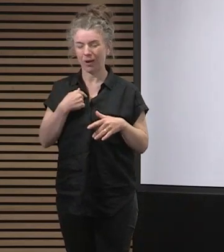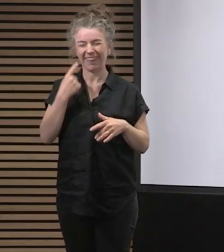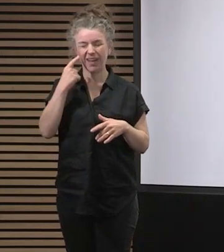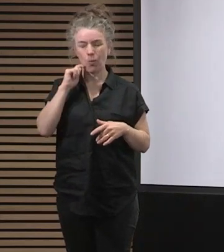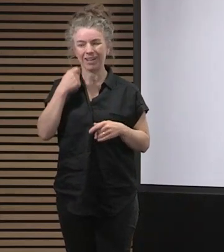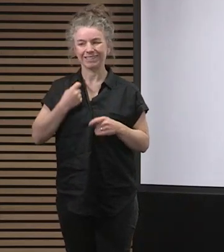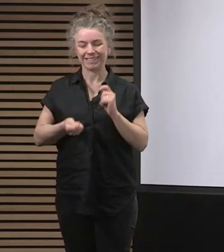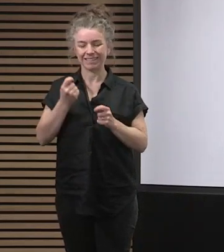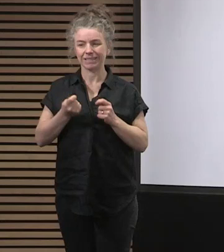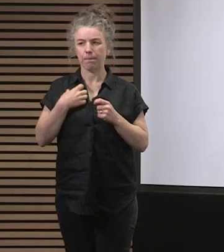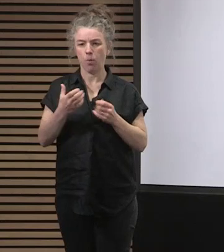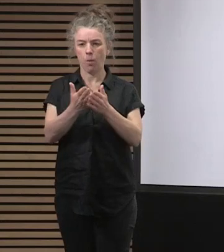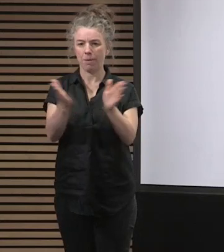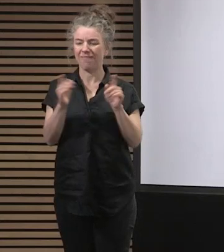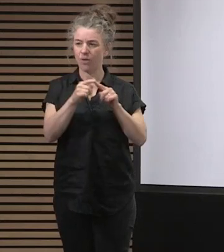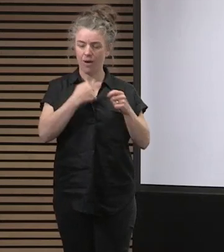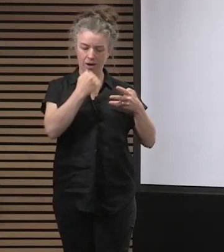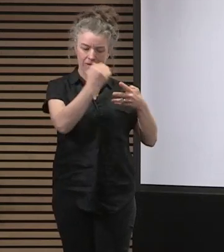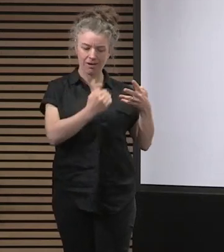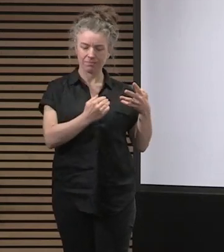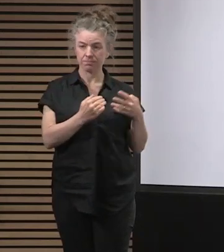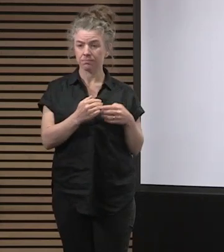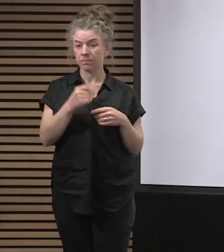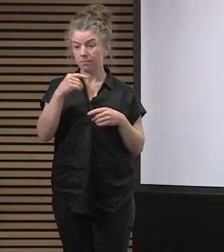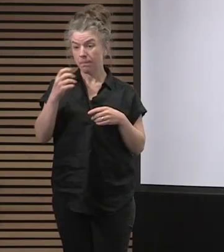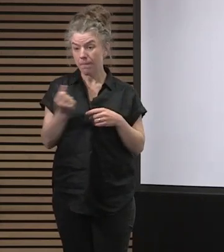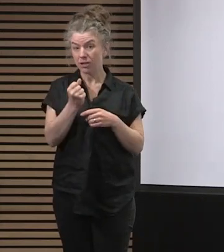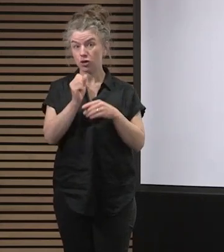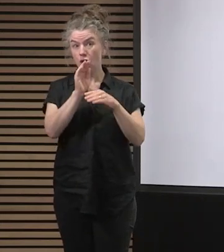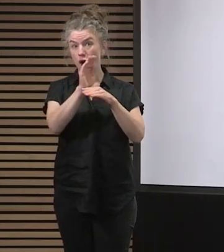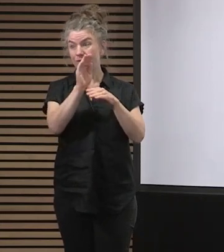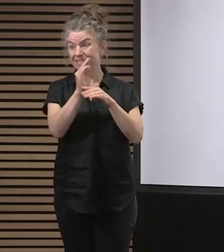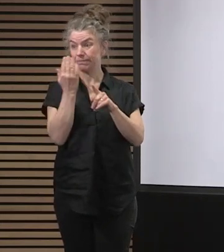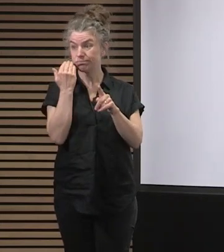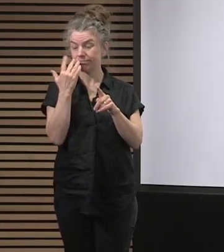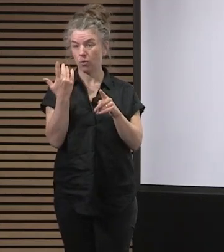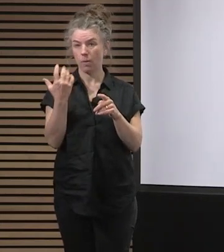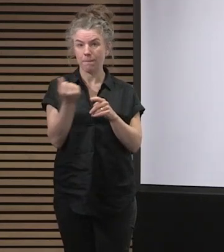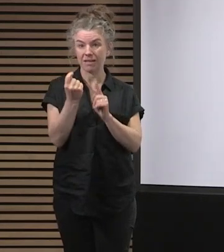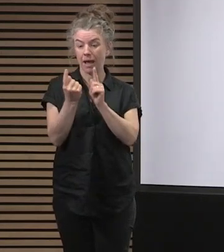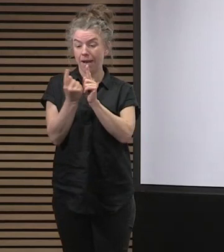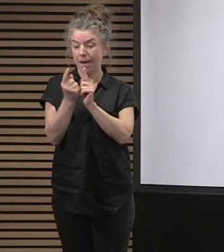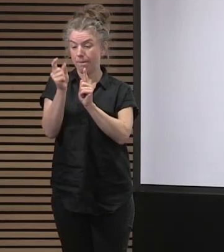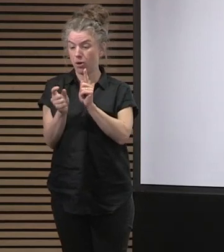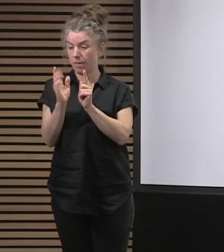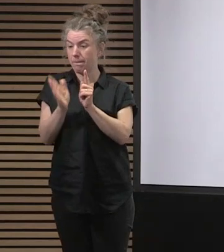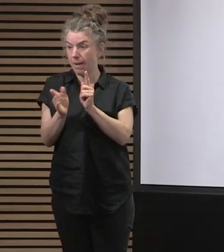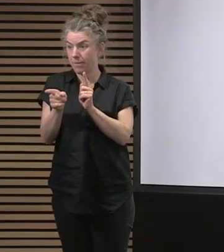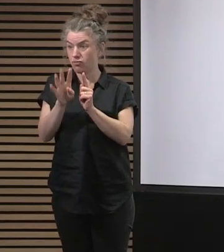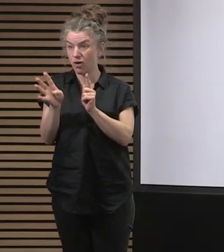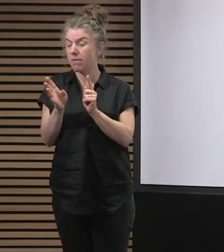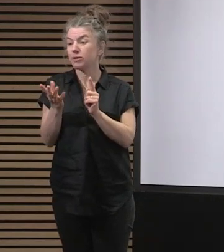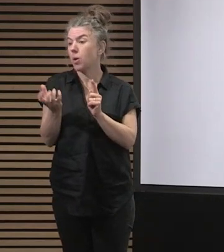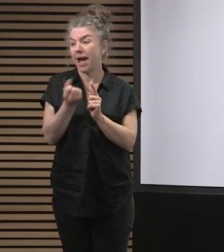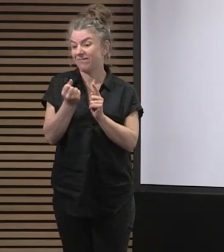to ensure that there is not necessarily a travel history required or that history of exposure to a confirmed or probable